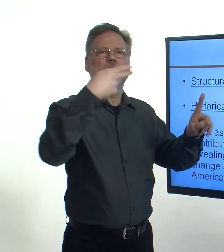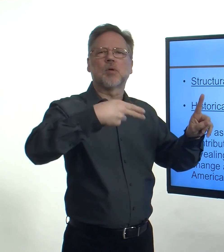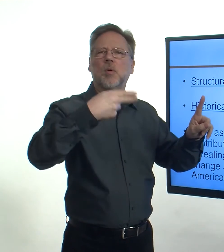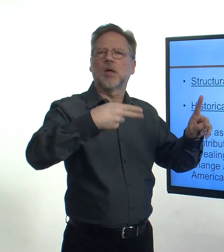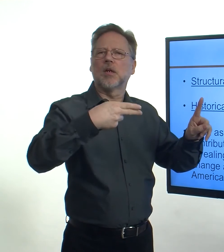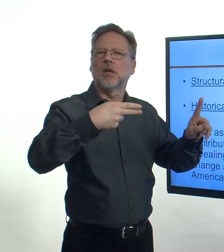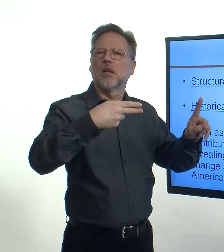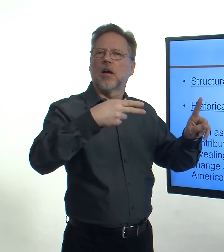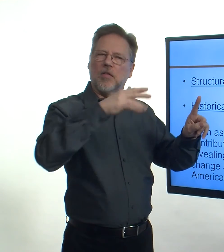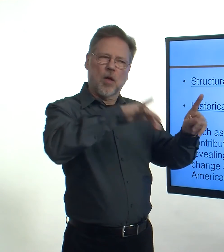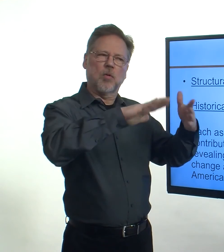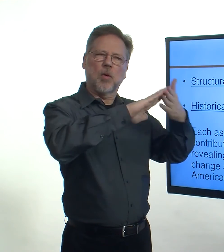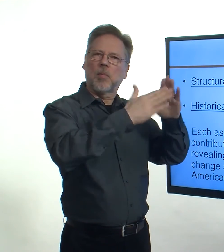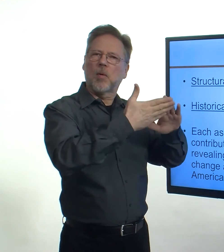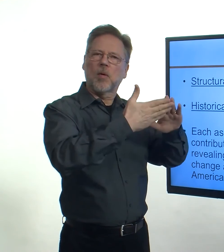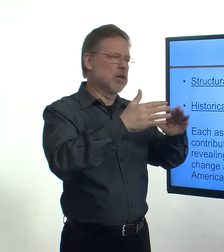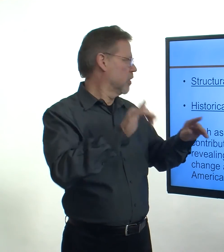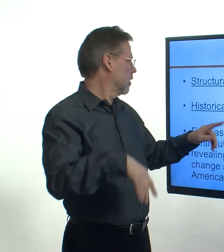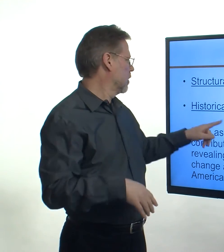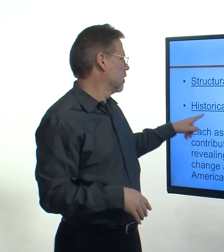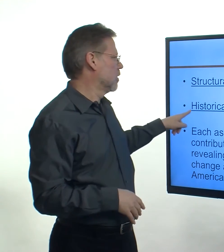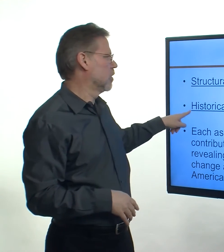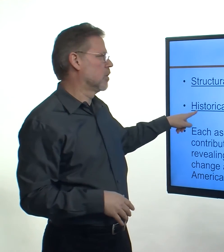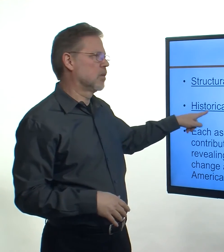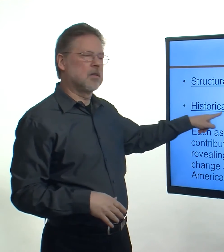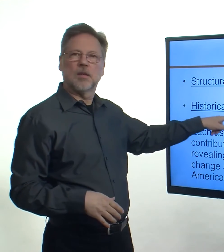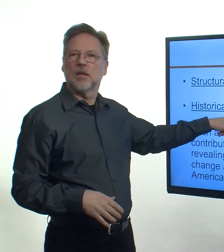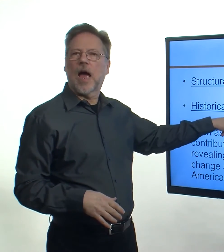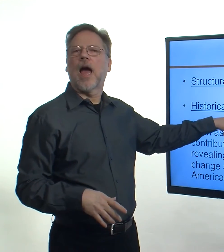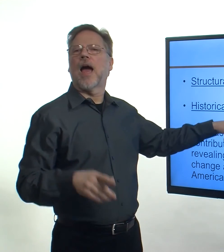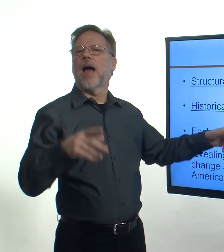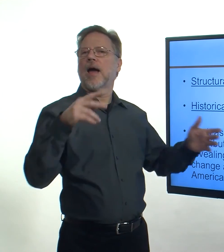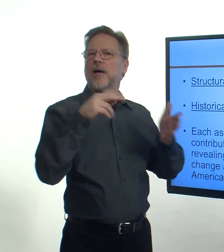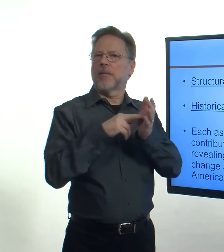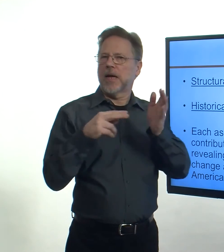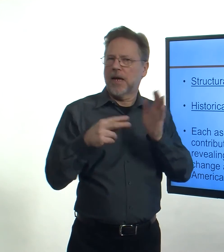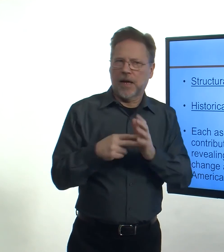community, warranting an historical linguistic approach to fill these gaps.